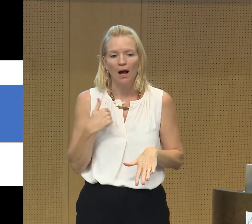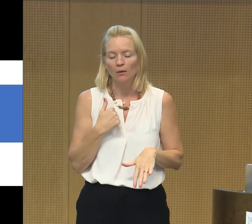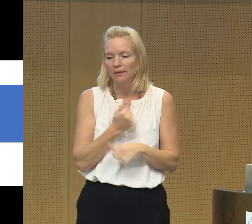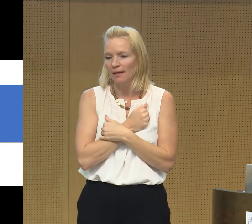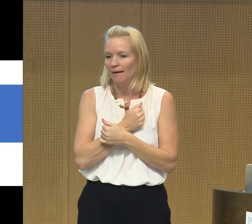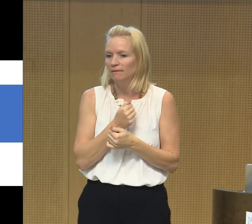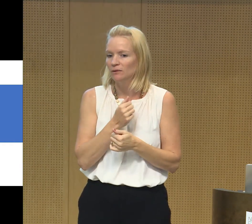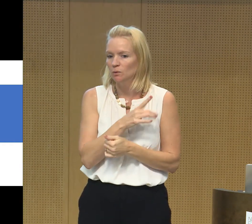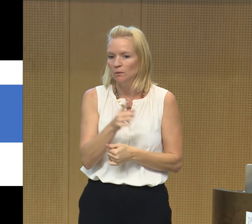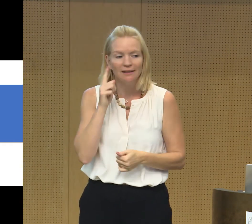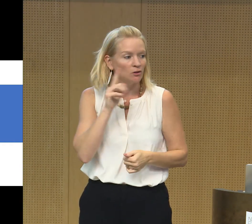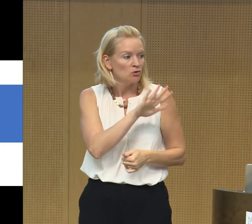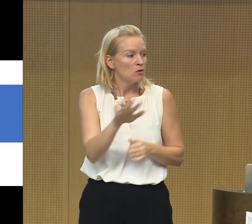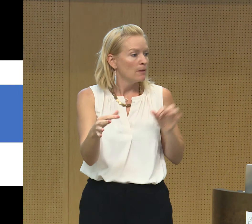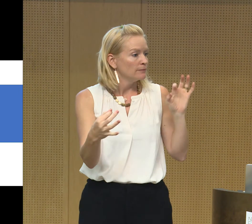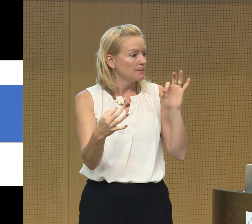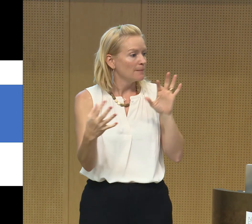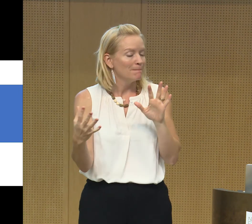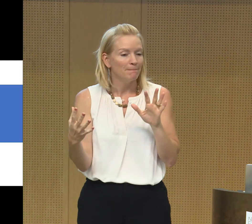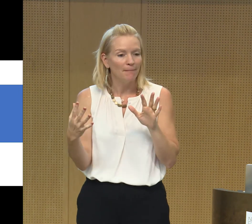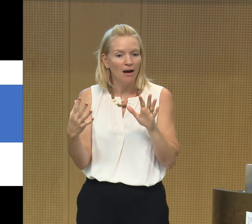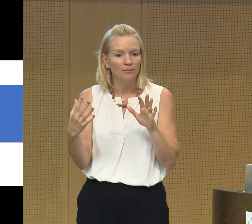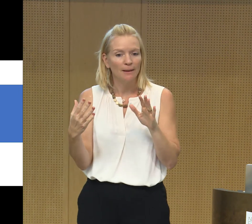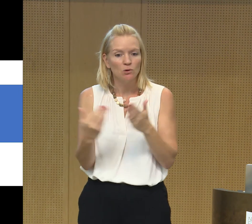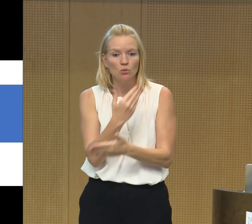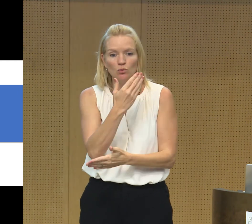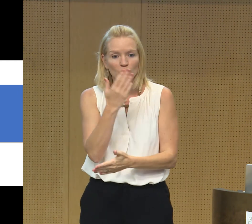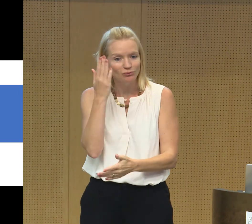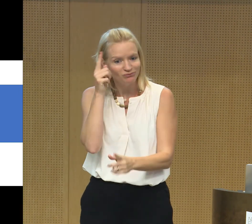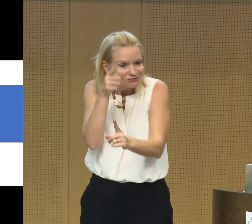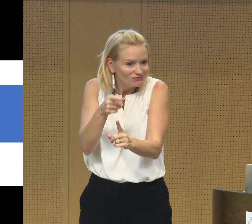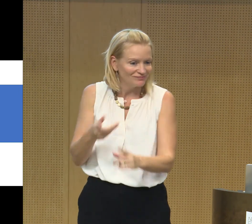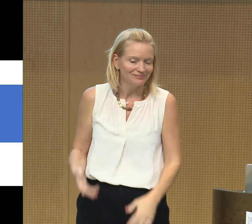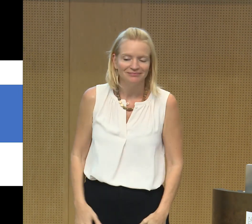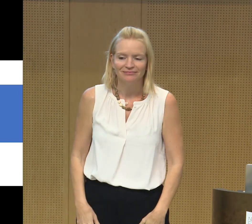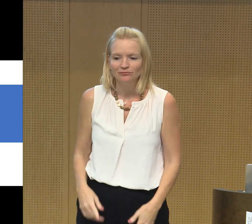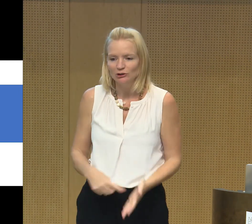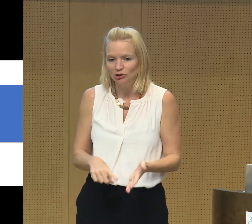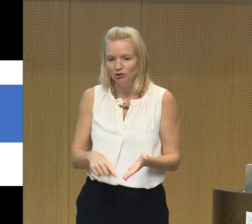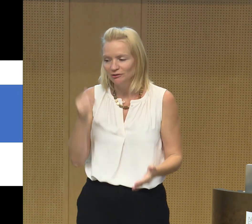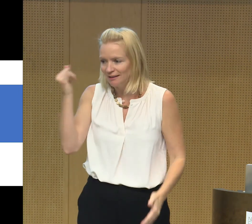love to hear your feedback. Maybe give me some new directions for my research.